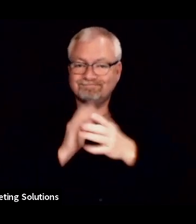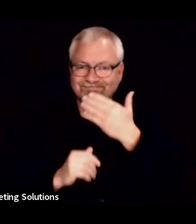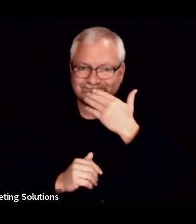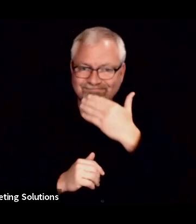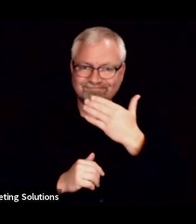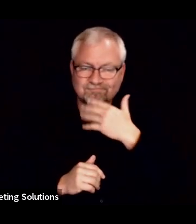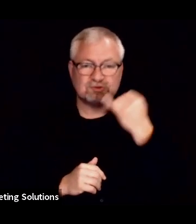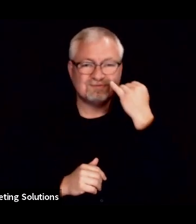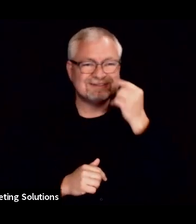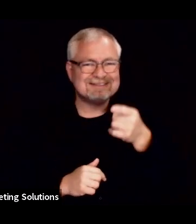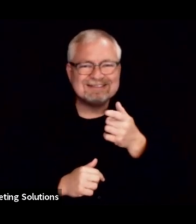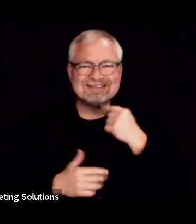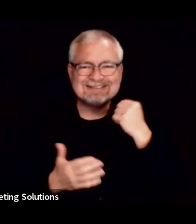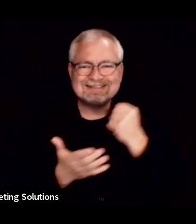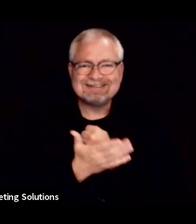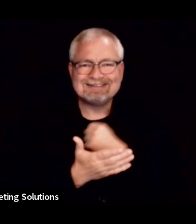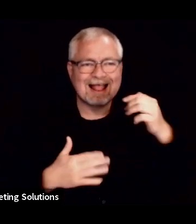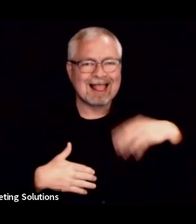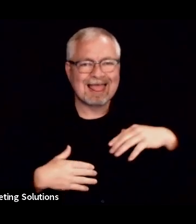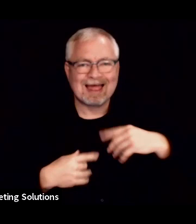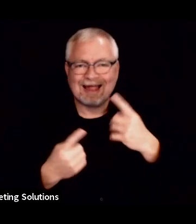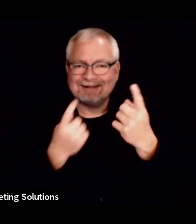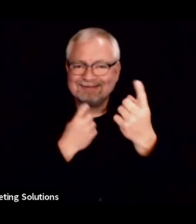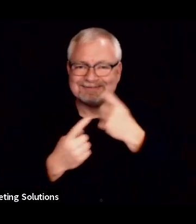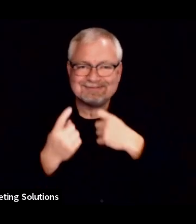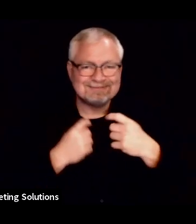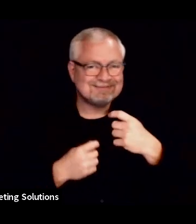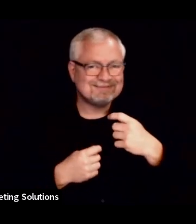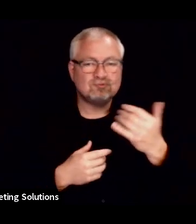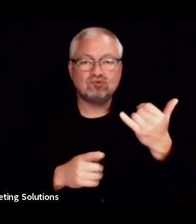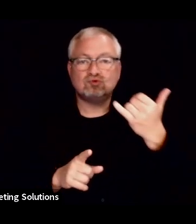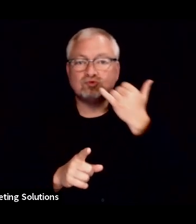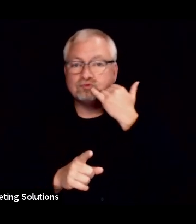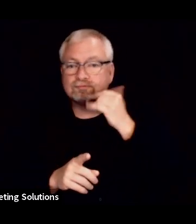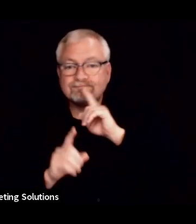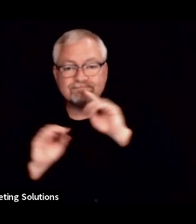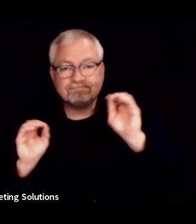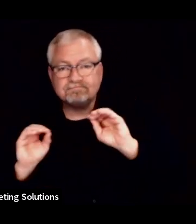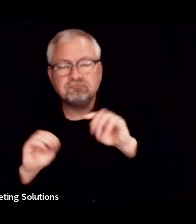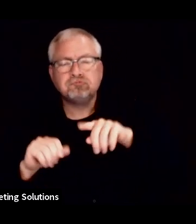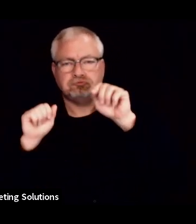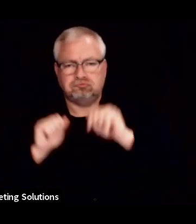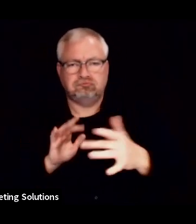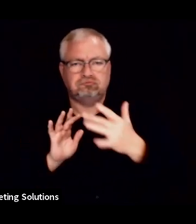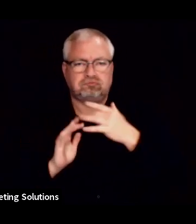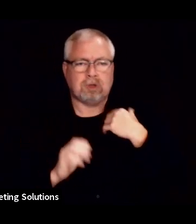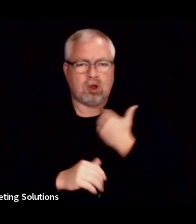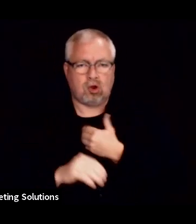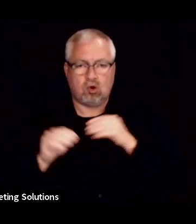call, please feel free to reach out to our communications office. Have a good day, and we will talk with you again soon.